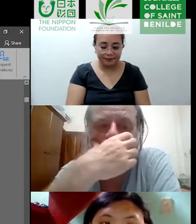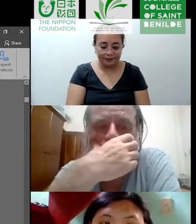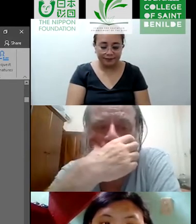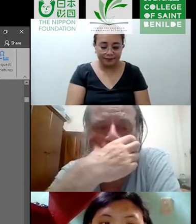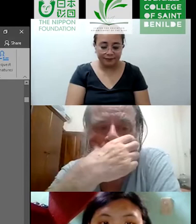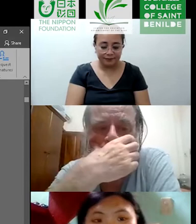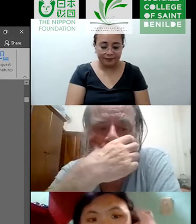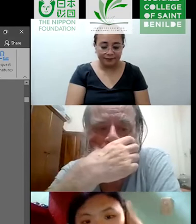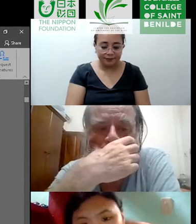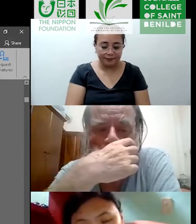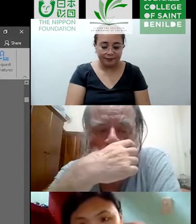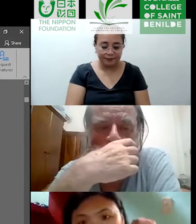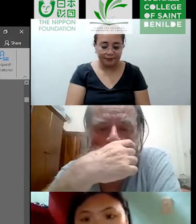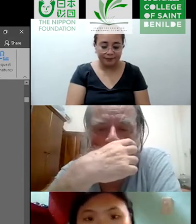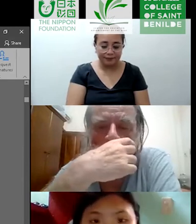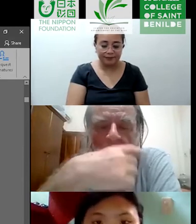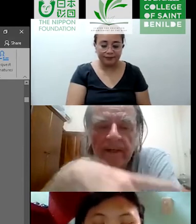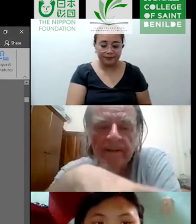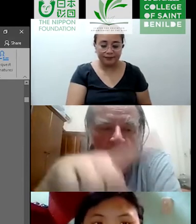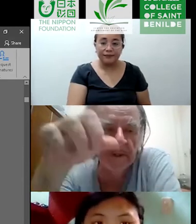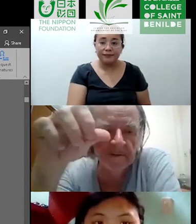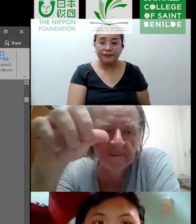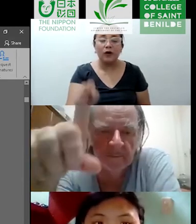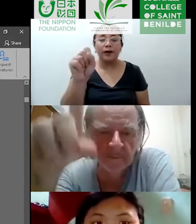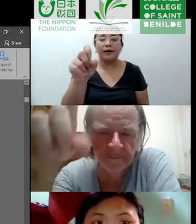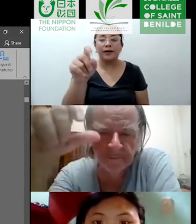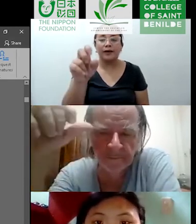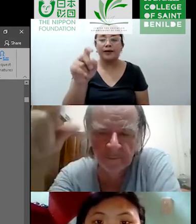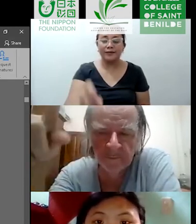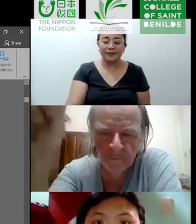not is saying the same as well. It's the same, Oh, 11 and 12. okay, okay.